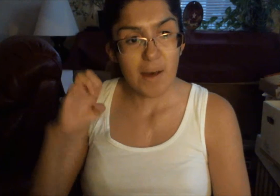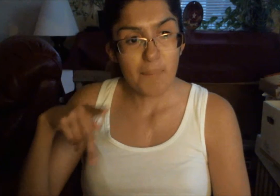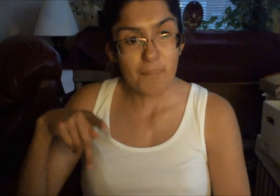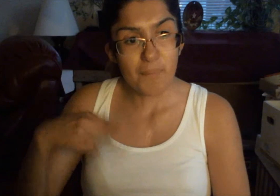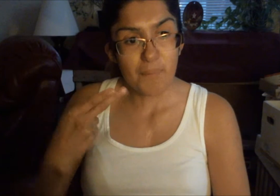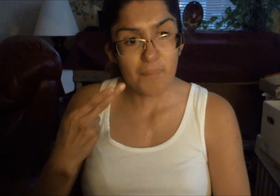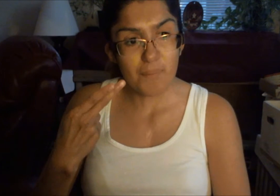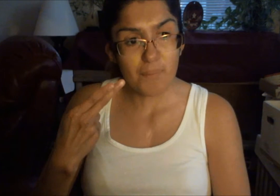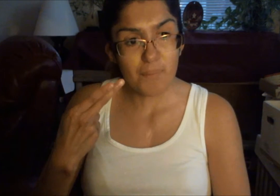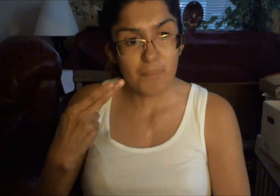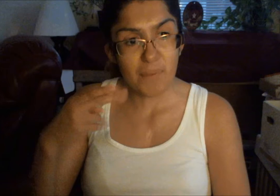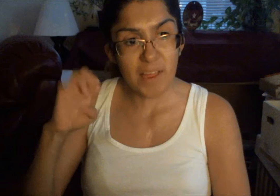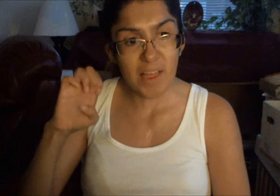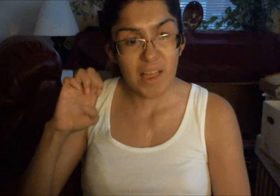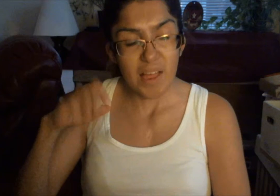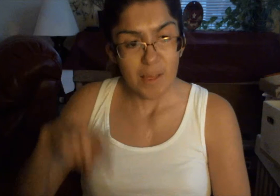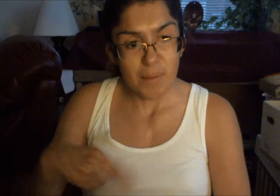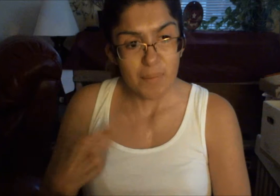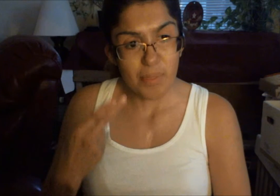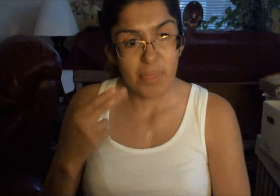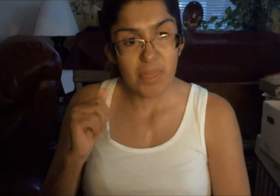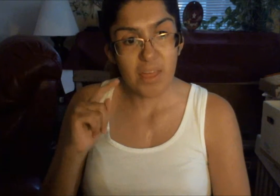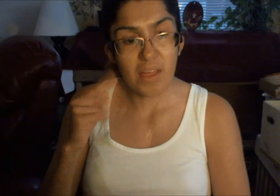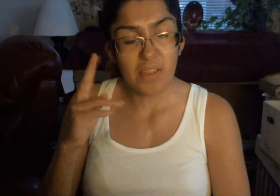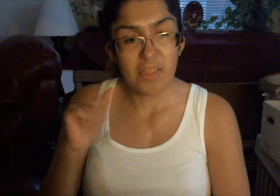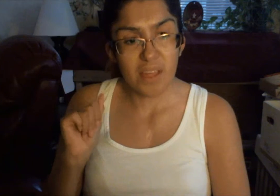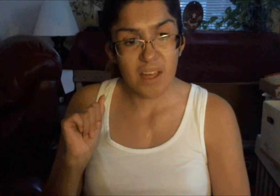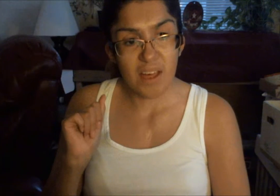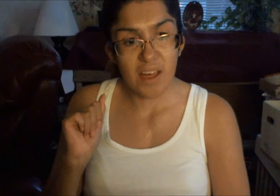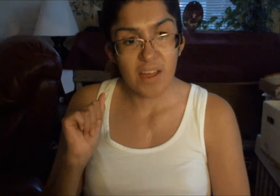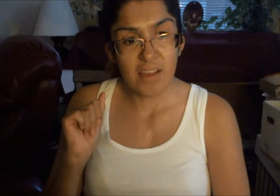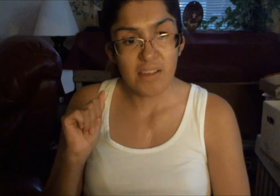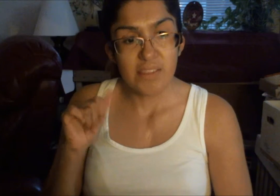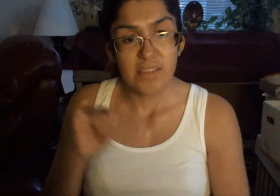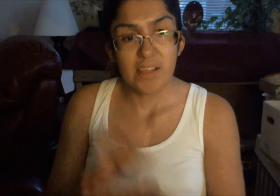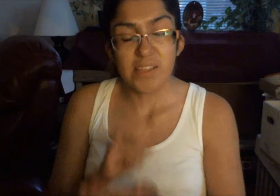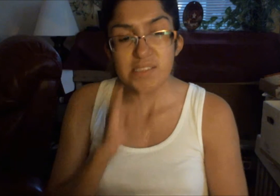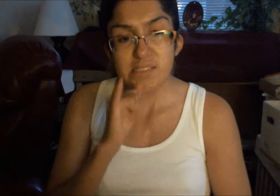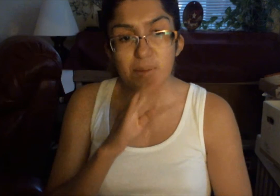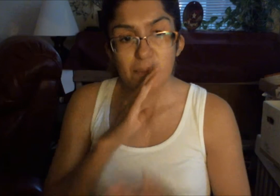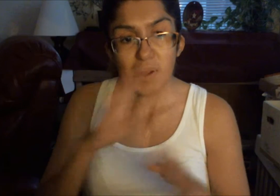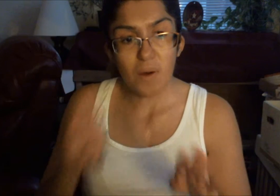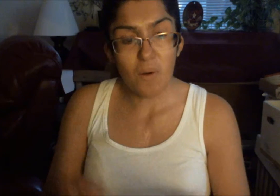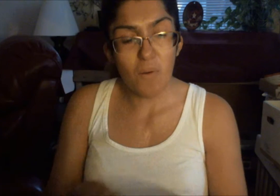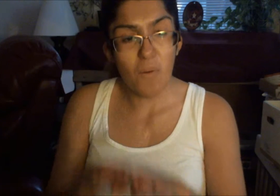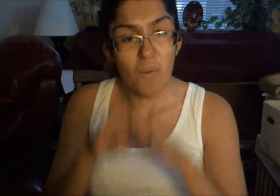today. Is passed on to a new generation. You want